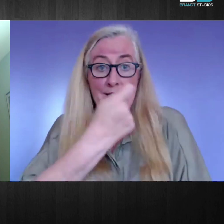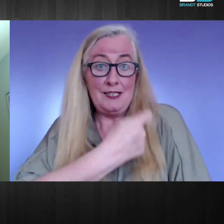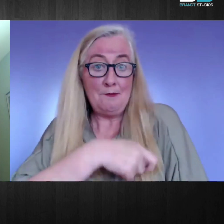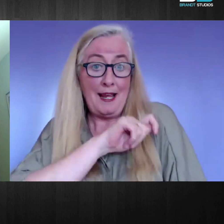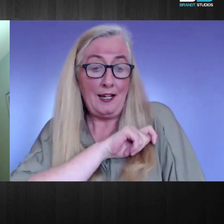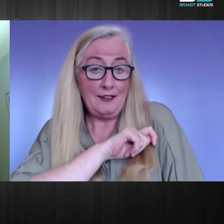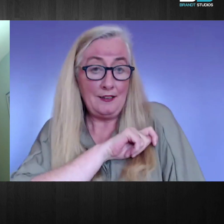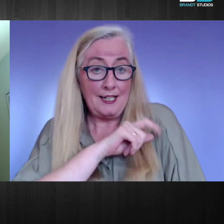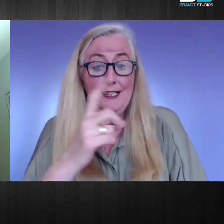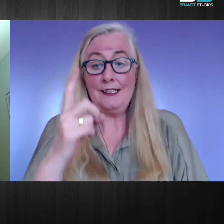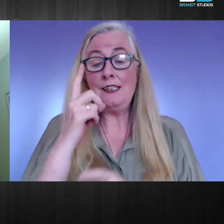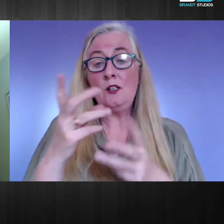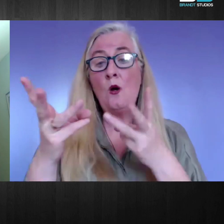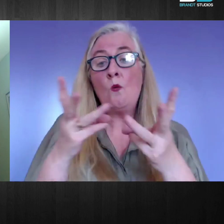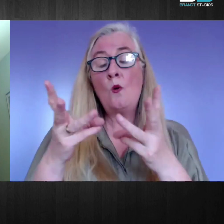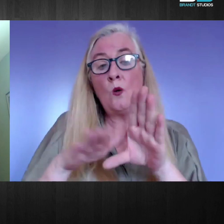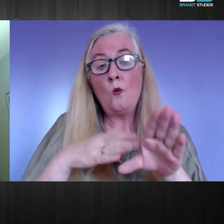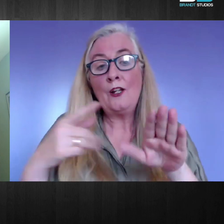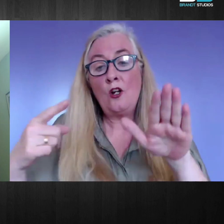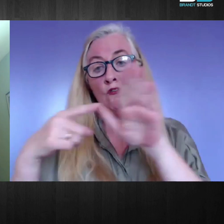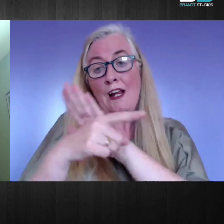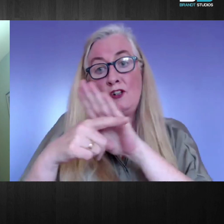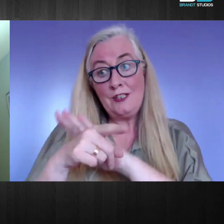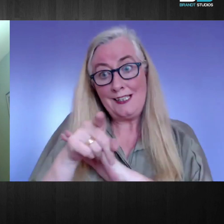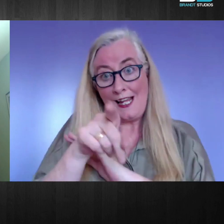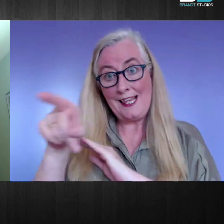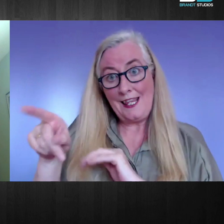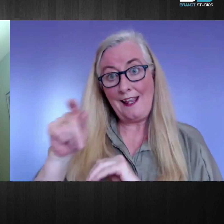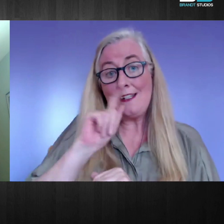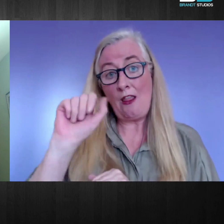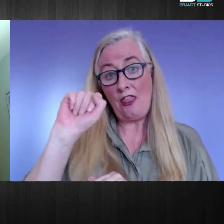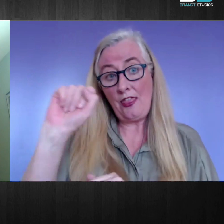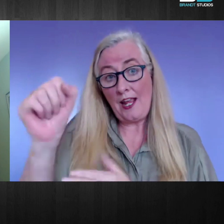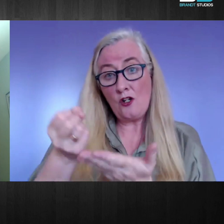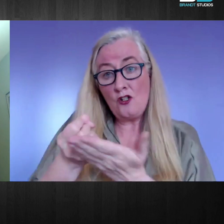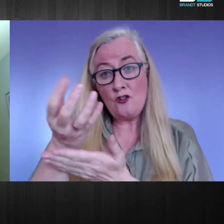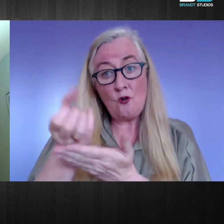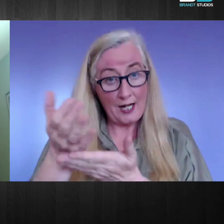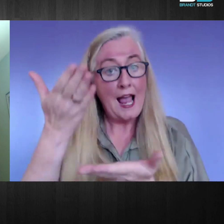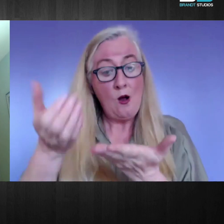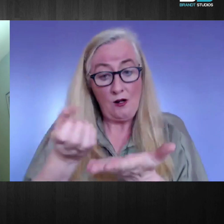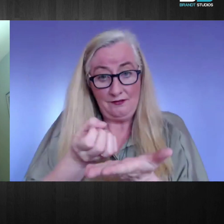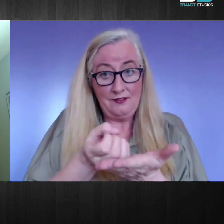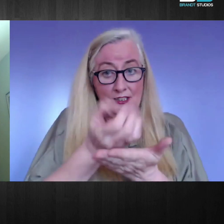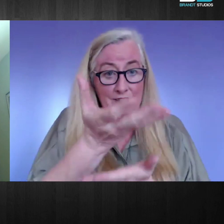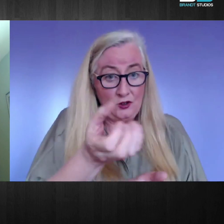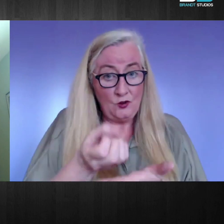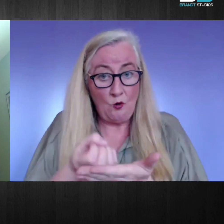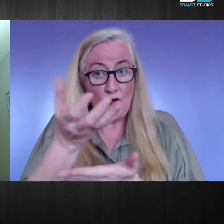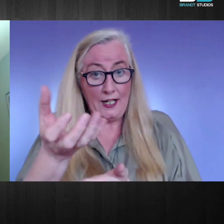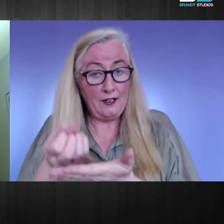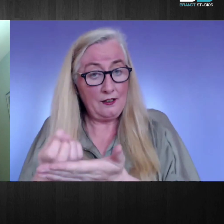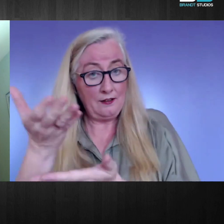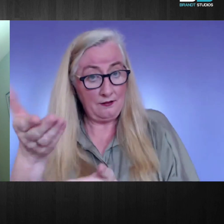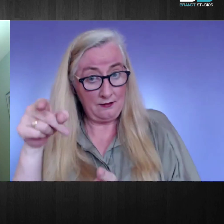refugees around telling their stories using, narratives and arts-based approaches. Similarly, with a group of migrant